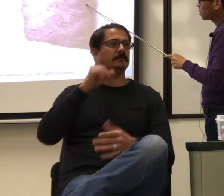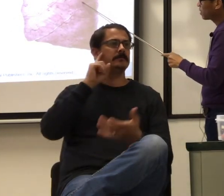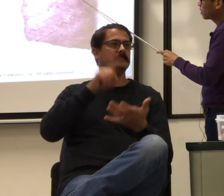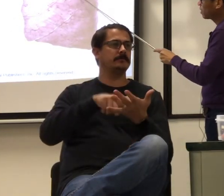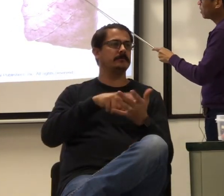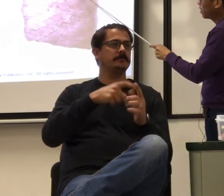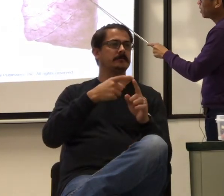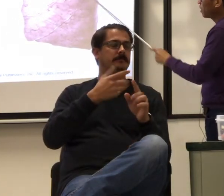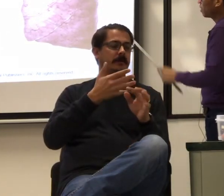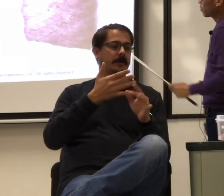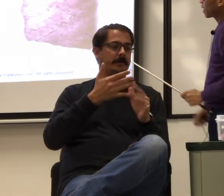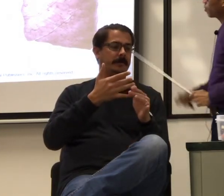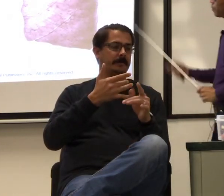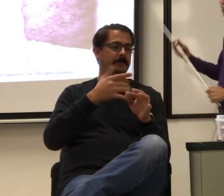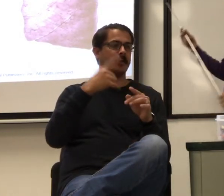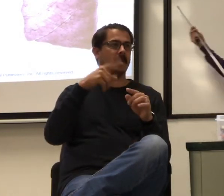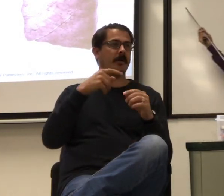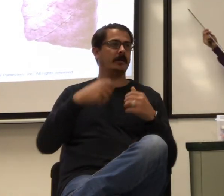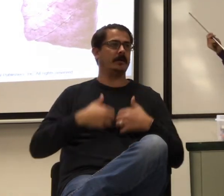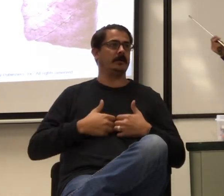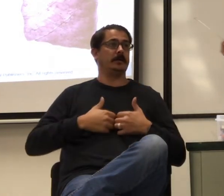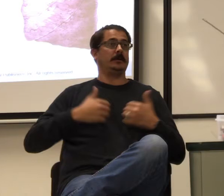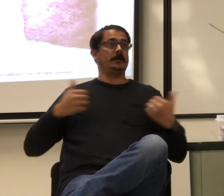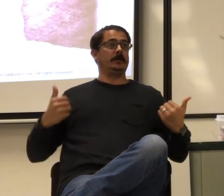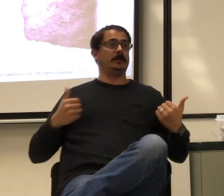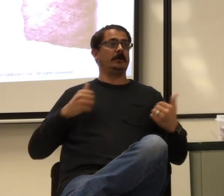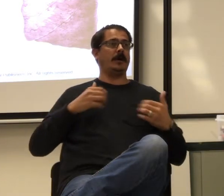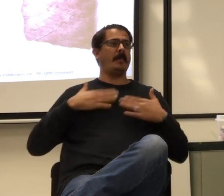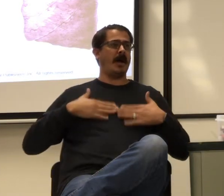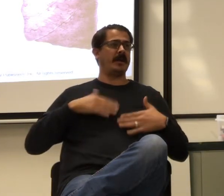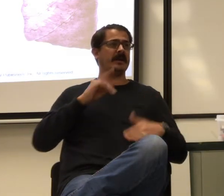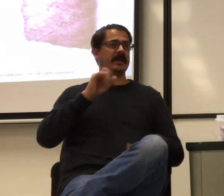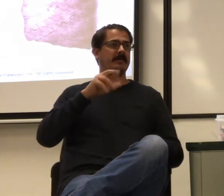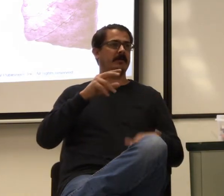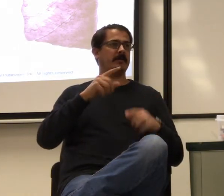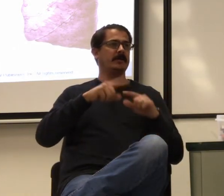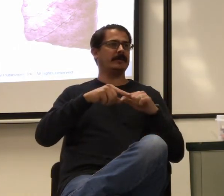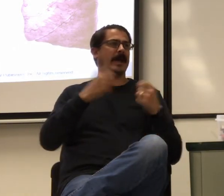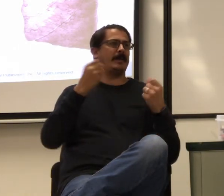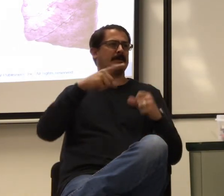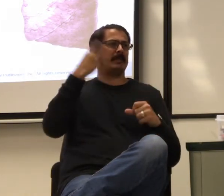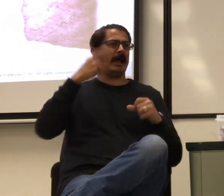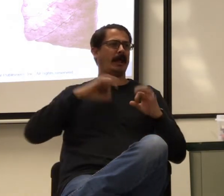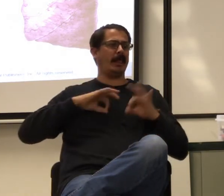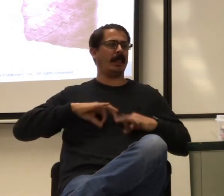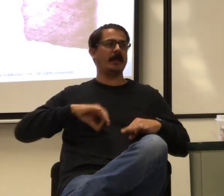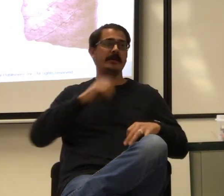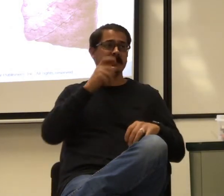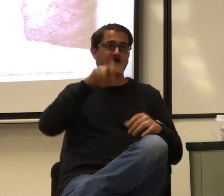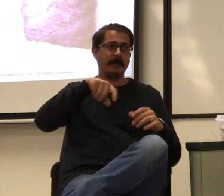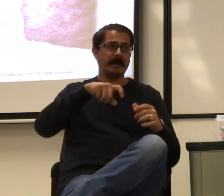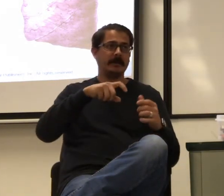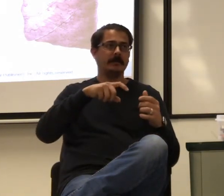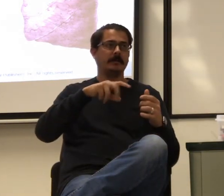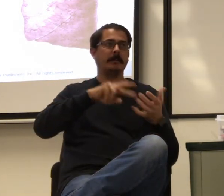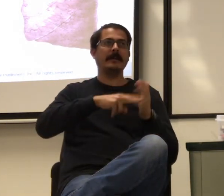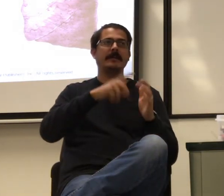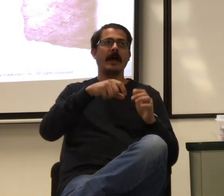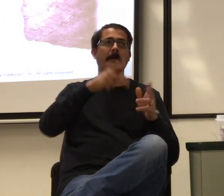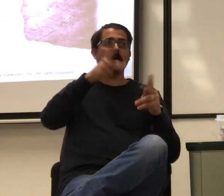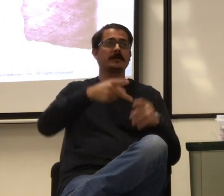see when I open a cadaver. It's just a matter of how much black deposits I'll see. It doesn't necessarily mean the person was a